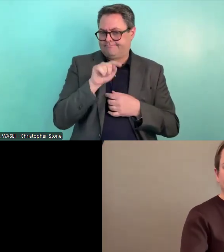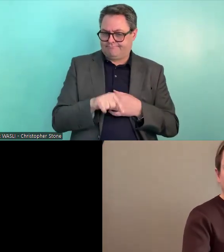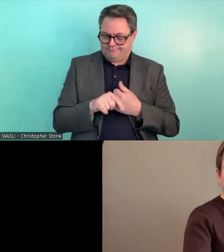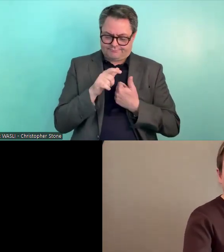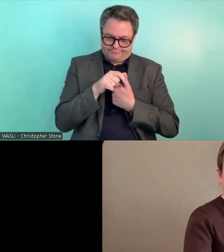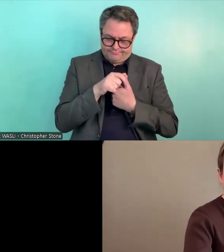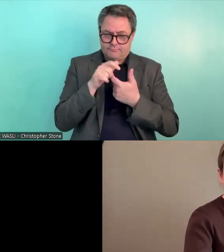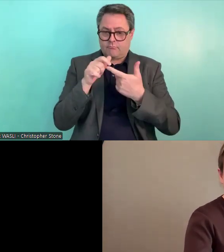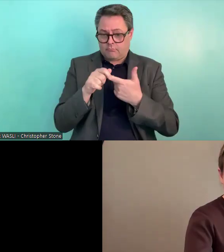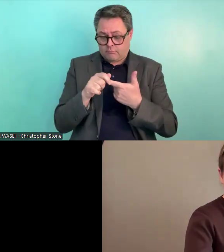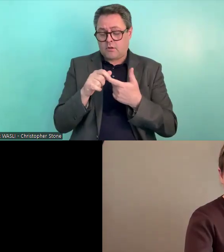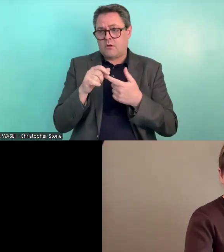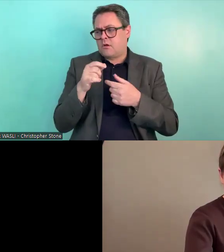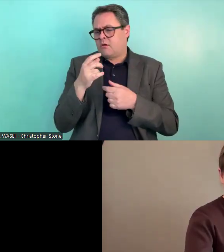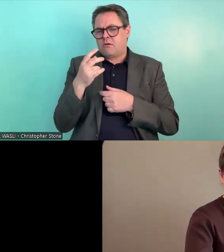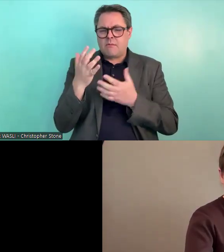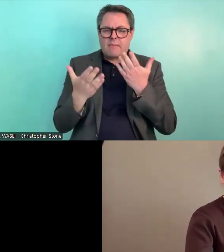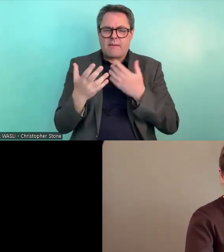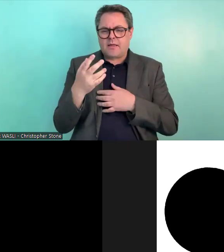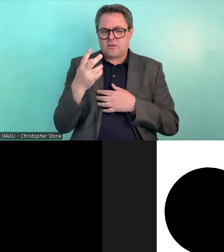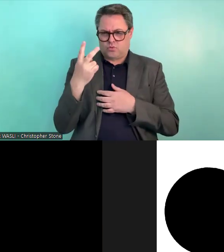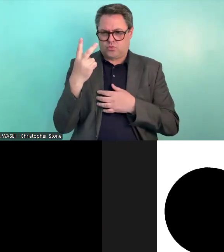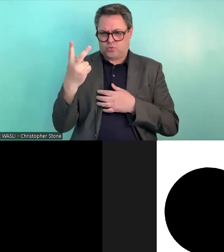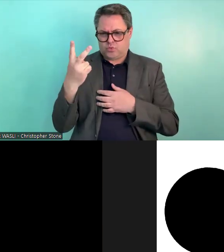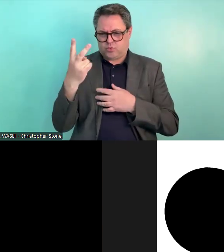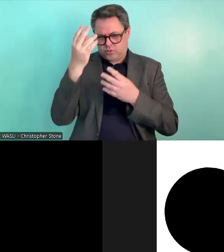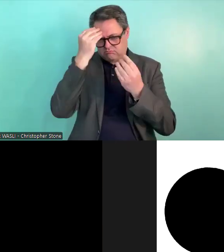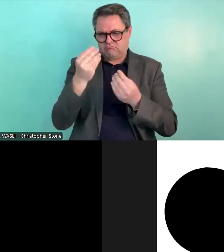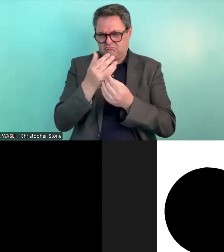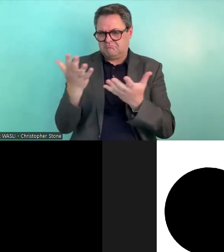us to make sure that we have your right details on file.